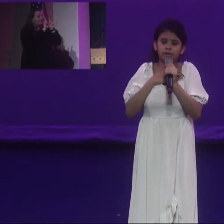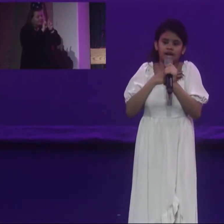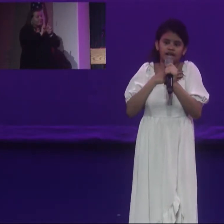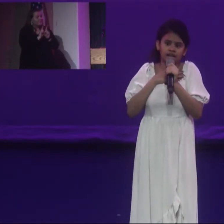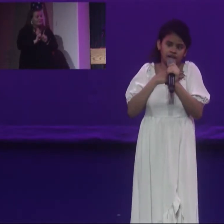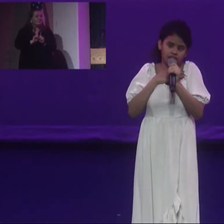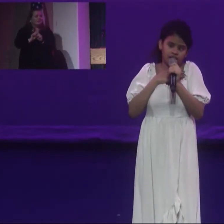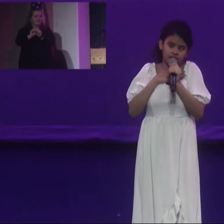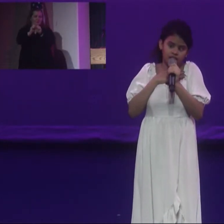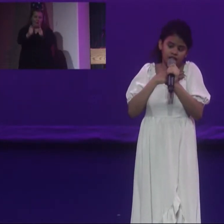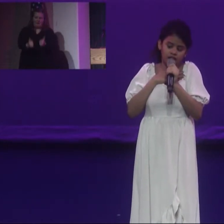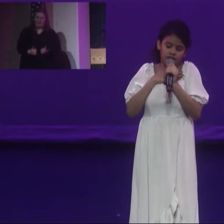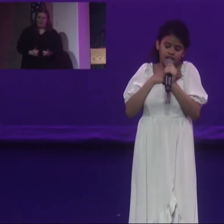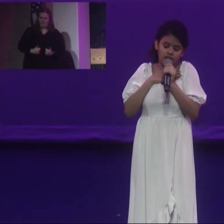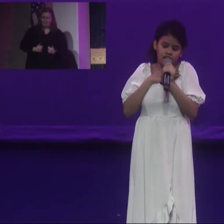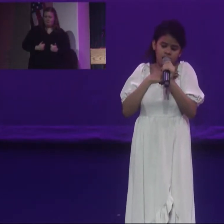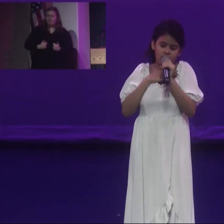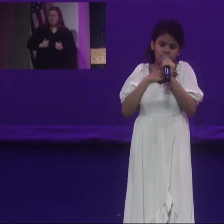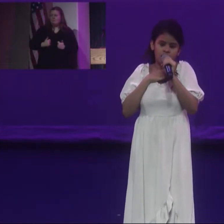in my